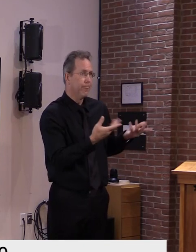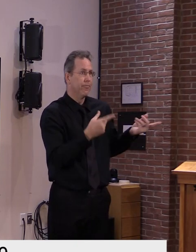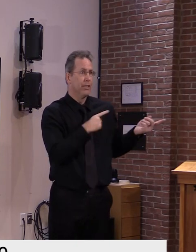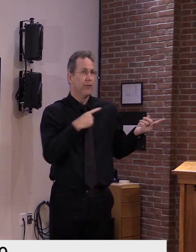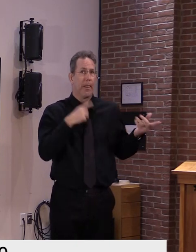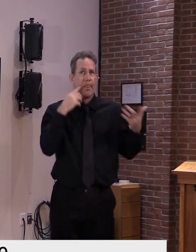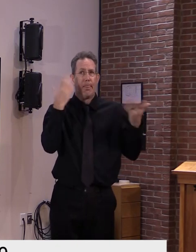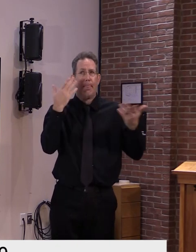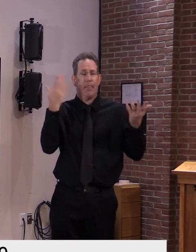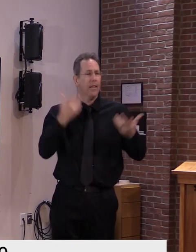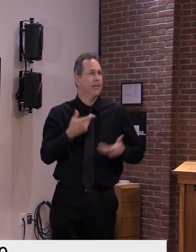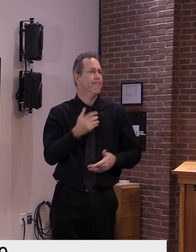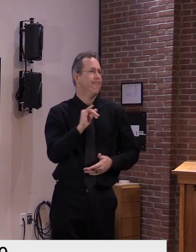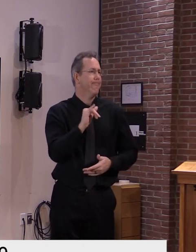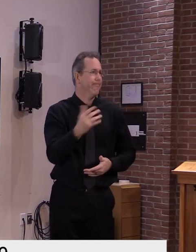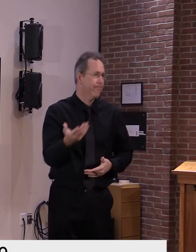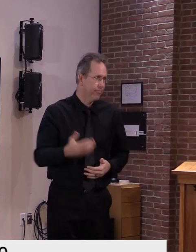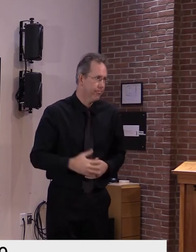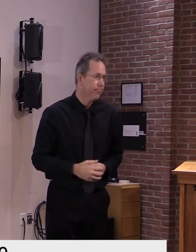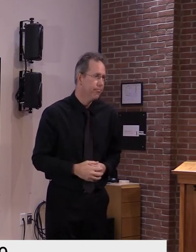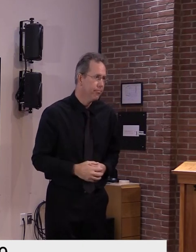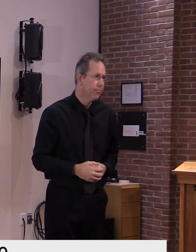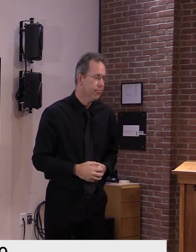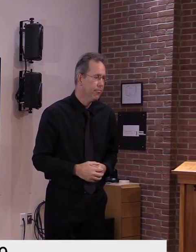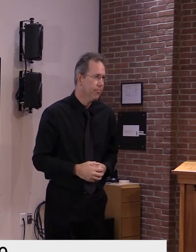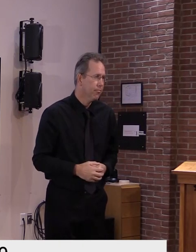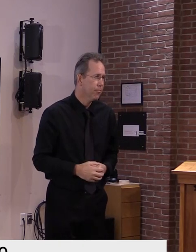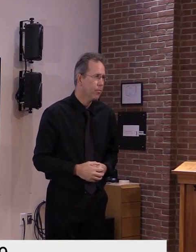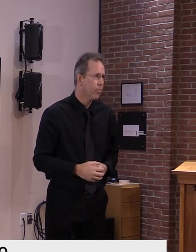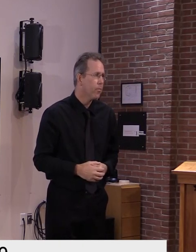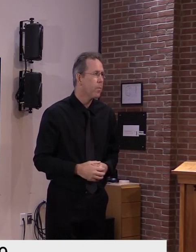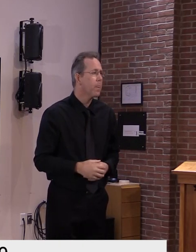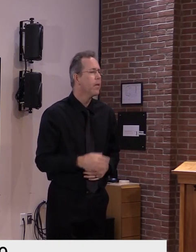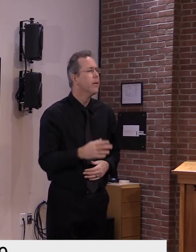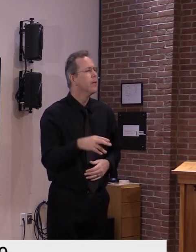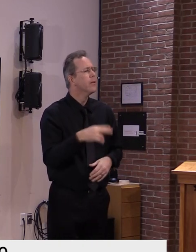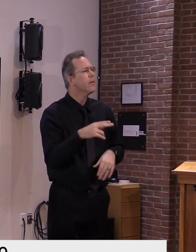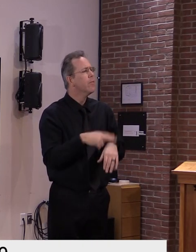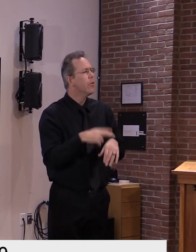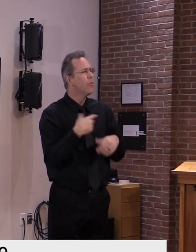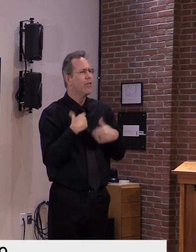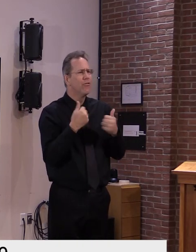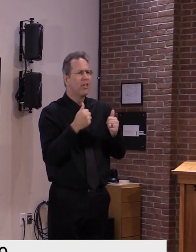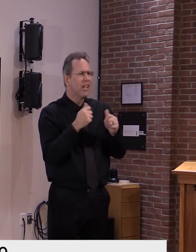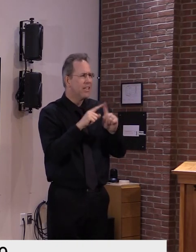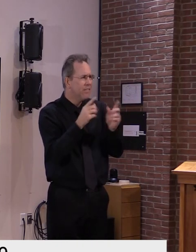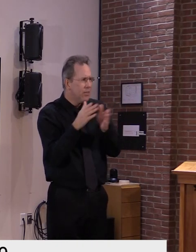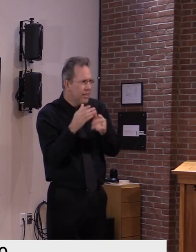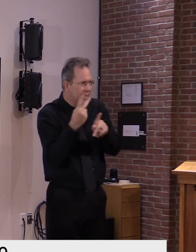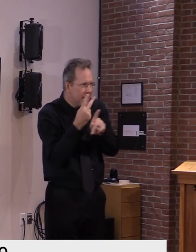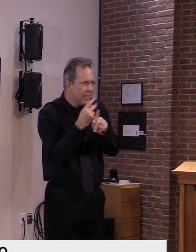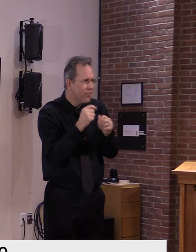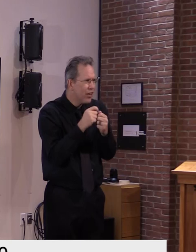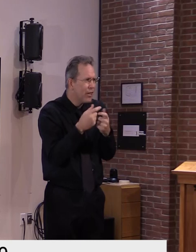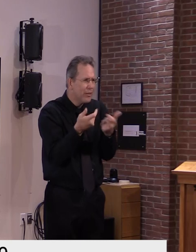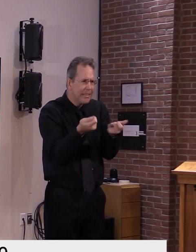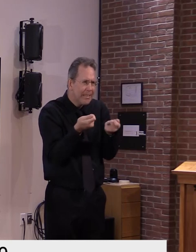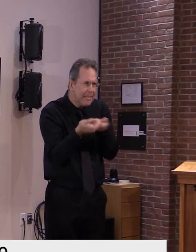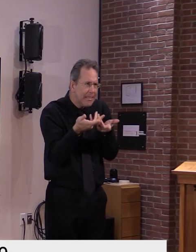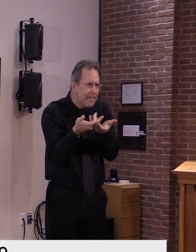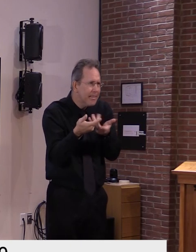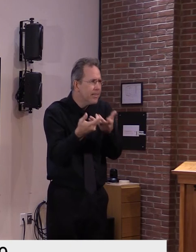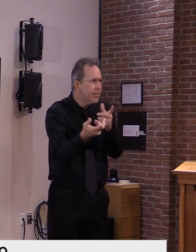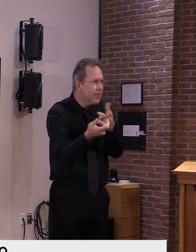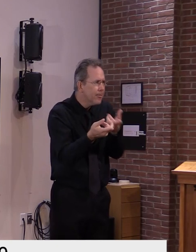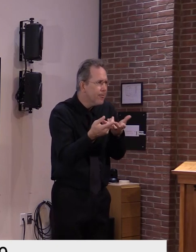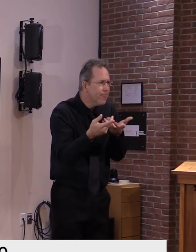point. I am continuing to look for a plan from the state colleges. That was part of the agreement as